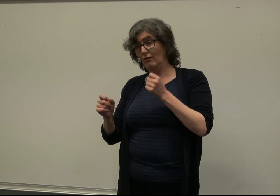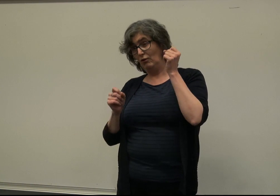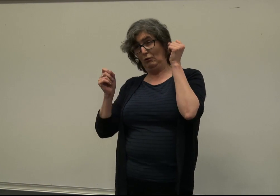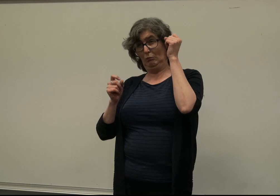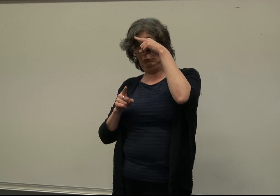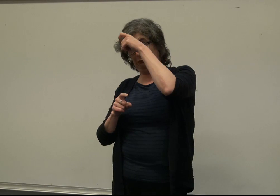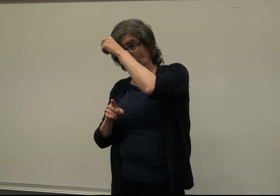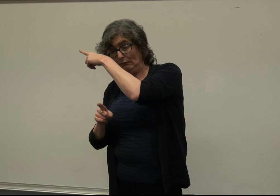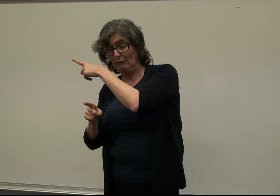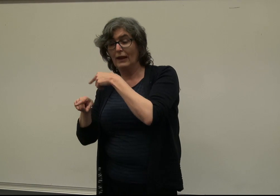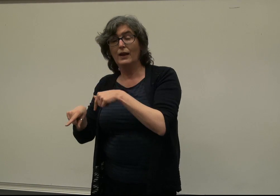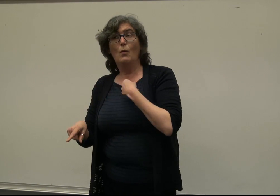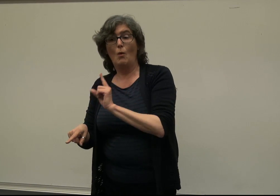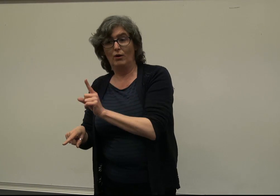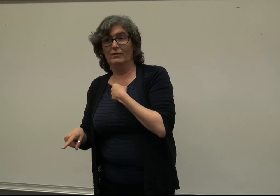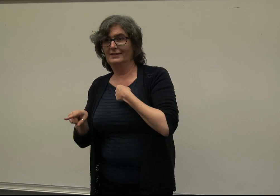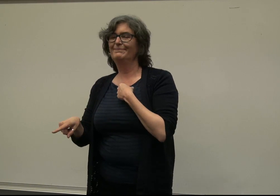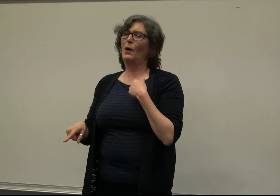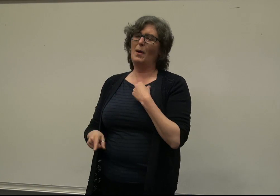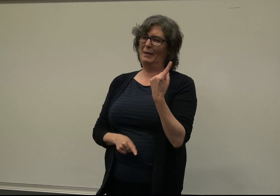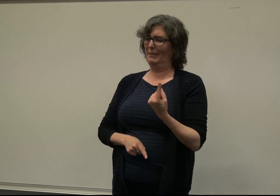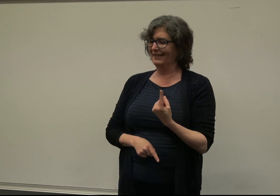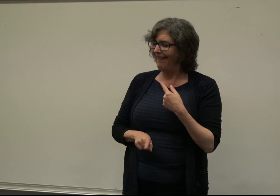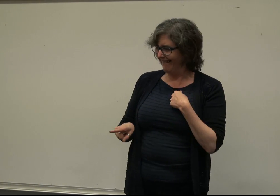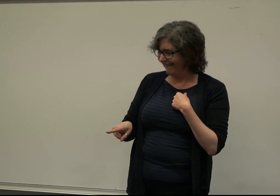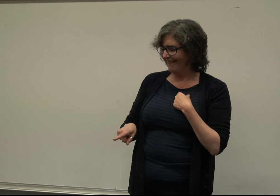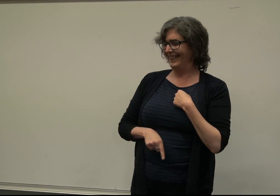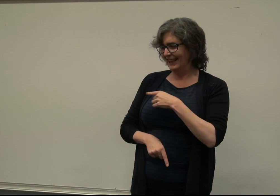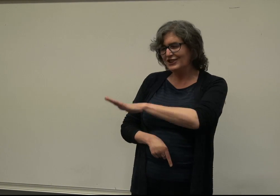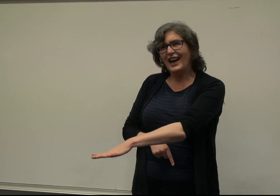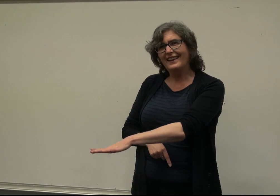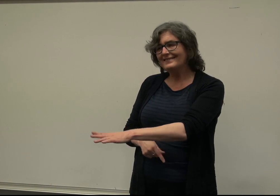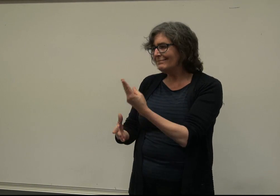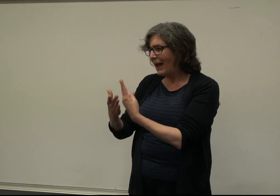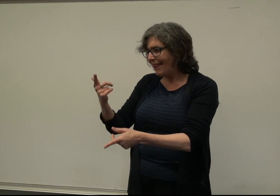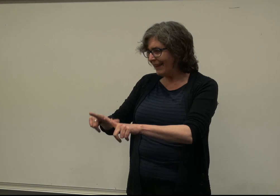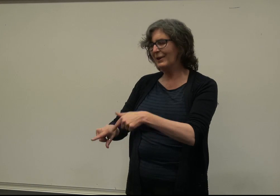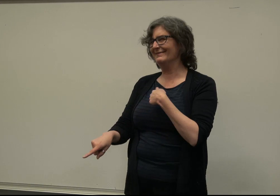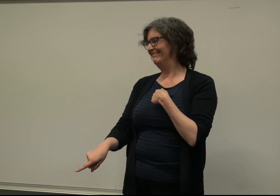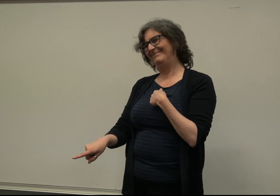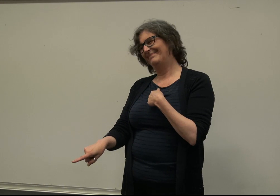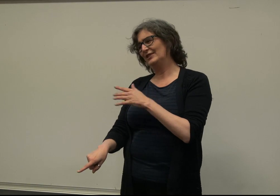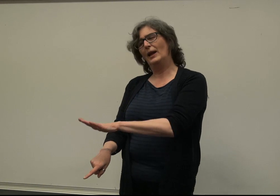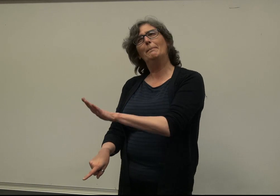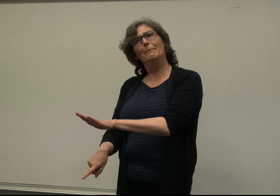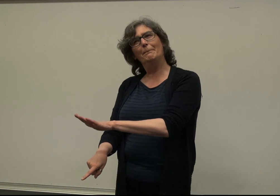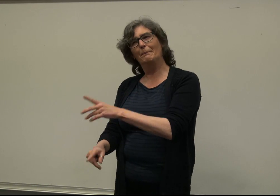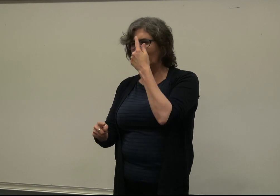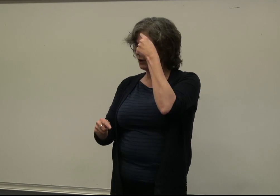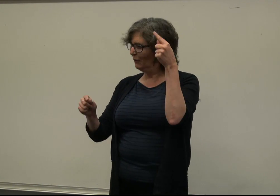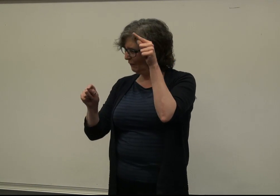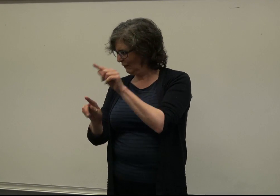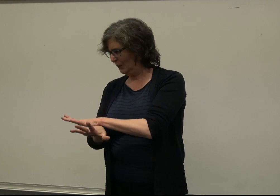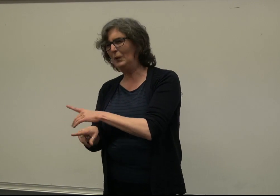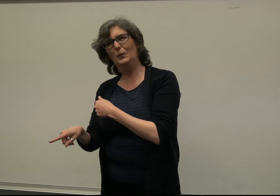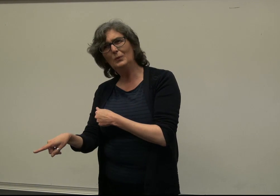is confused. So if there is more than one language, for a very young brain, that